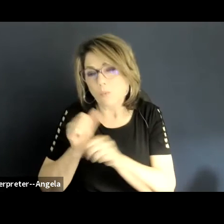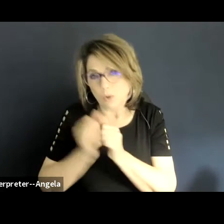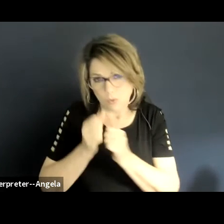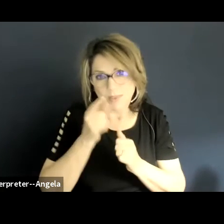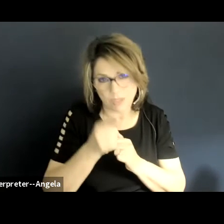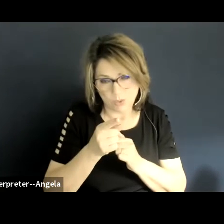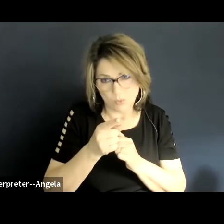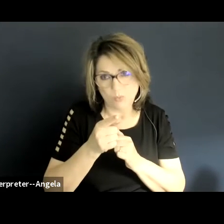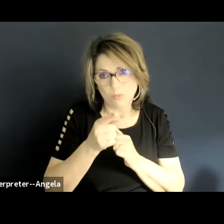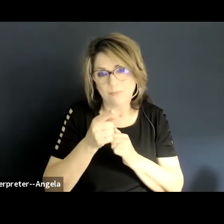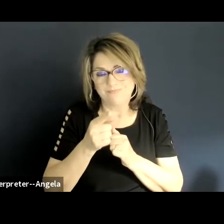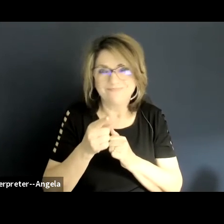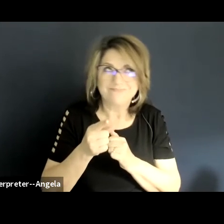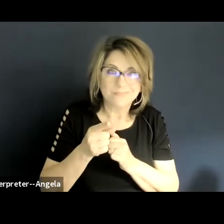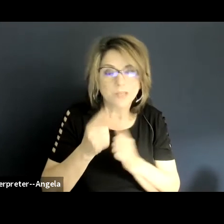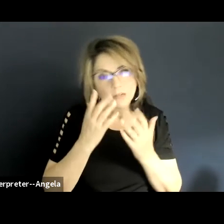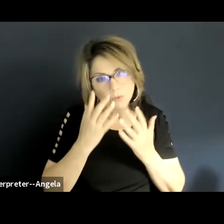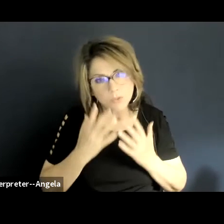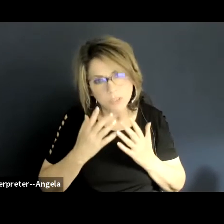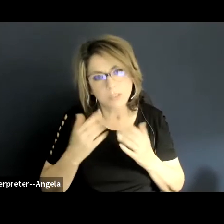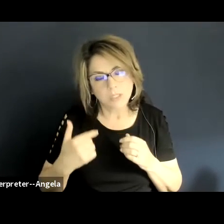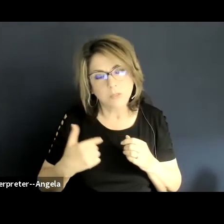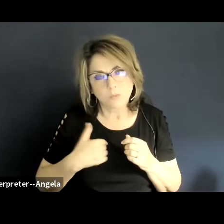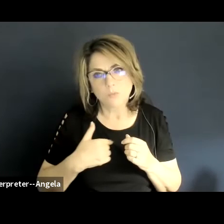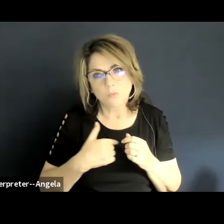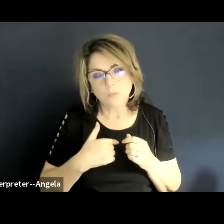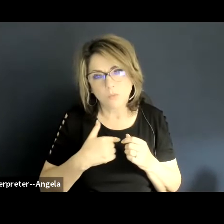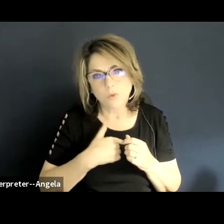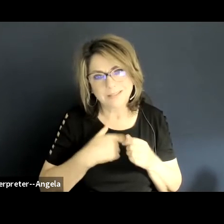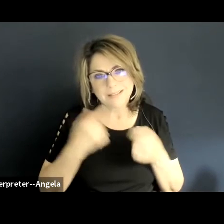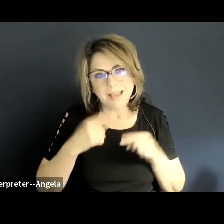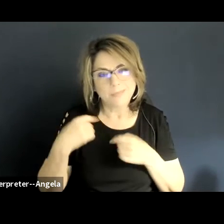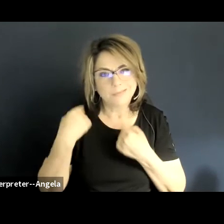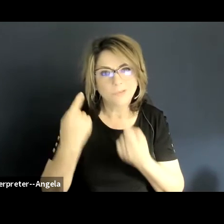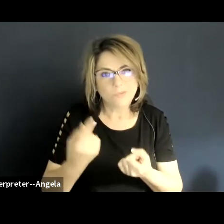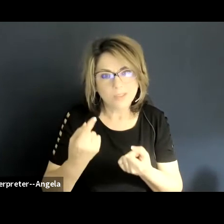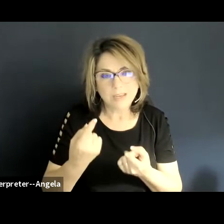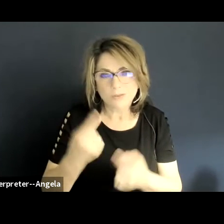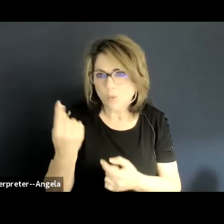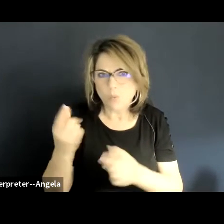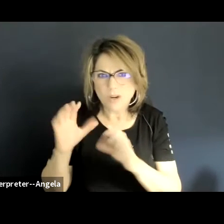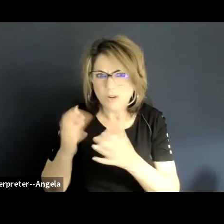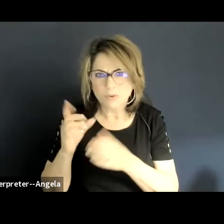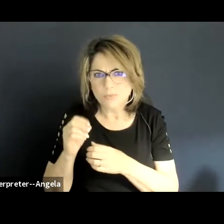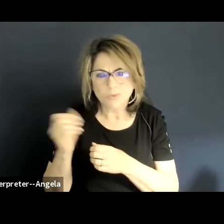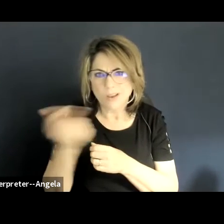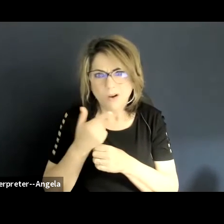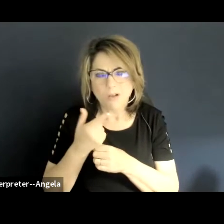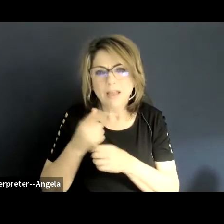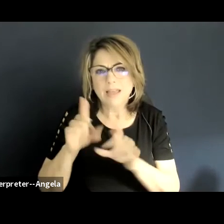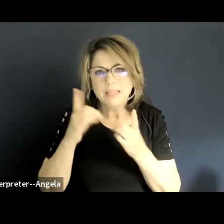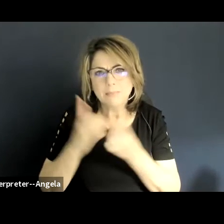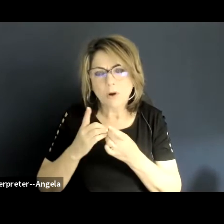want, unfortunately, what we've had over the years is one entity doing it all, and that's been the Department of Human Services.